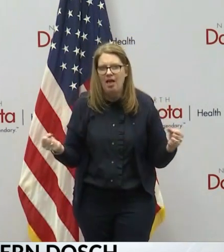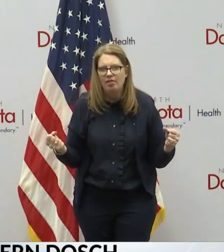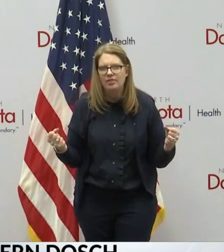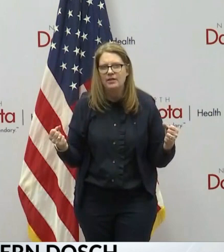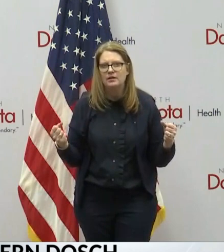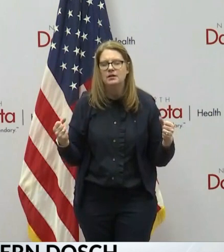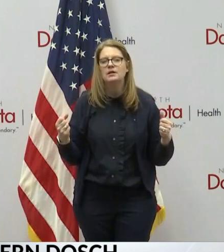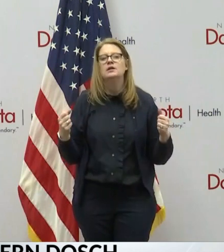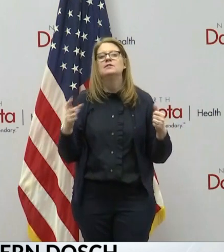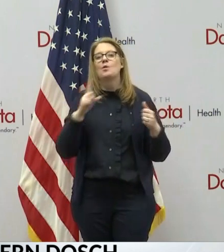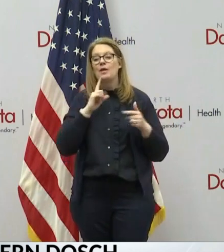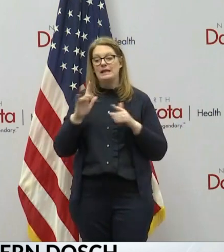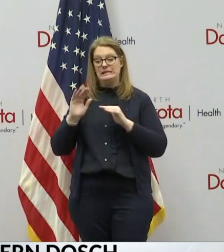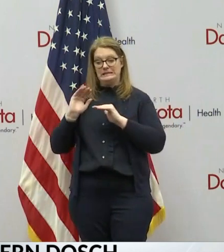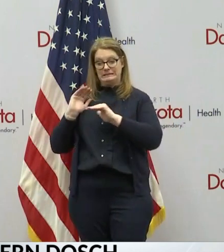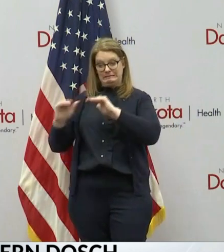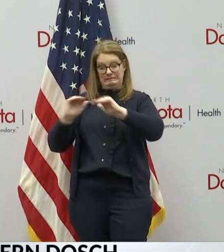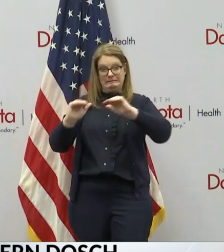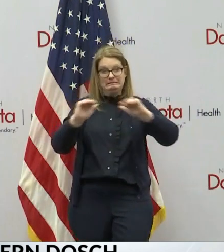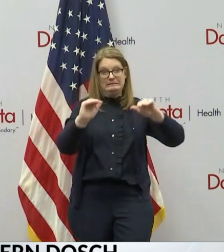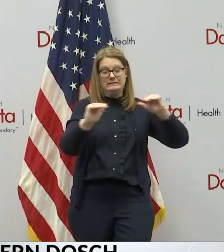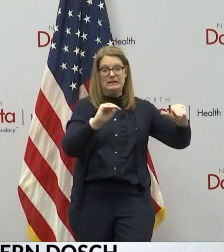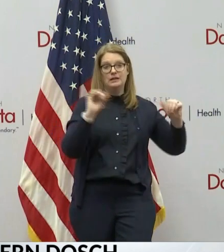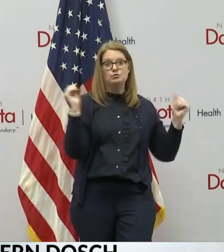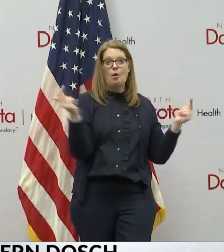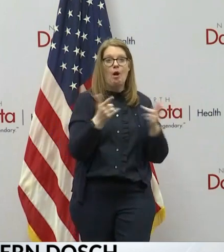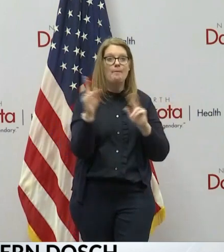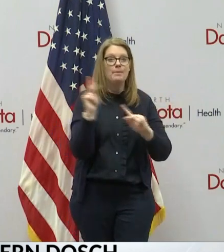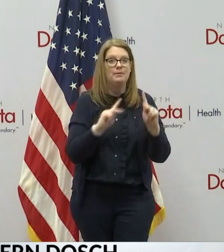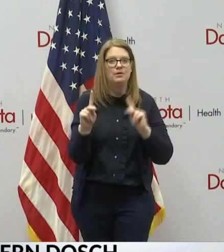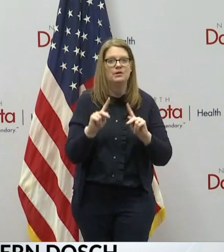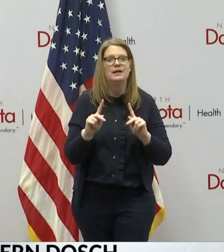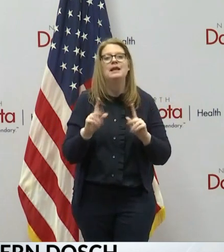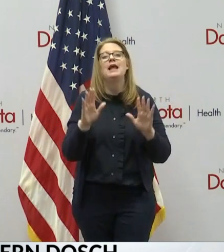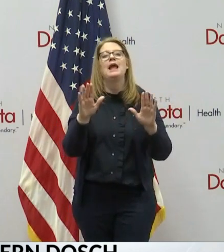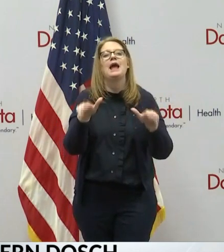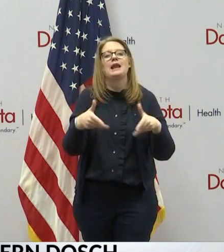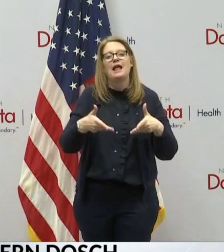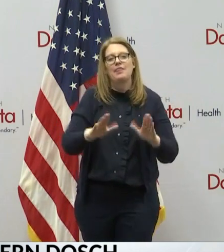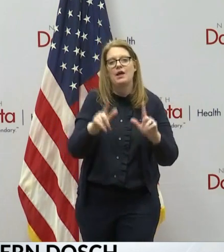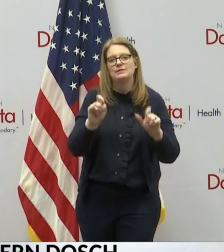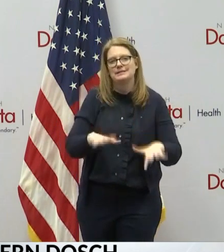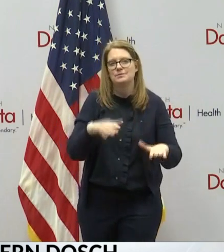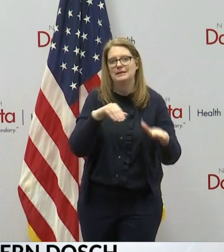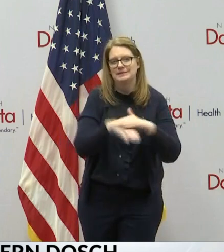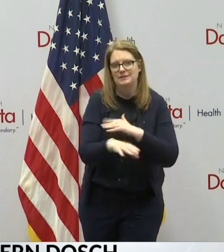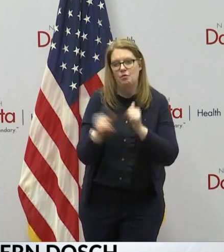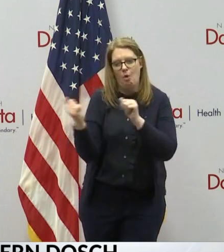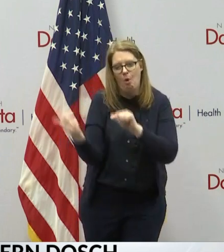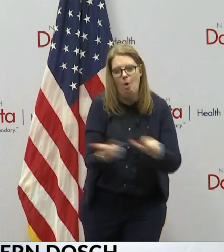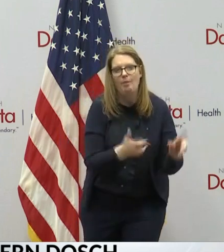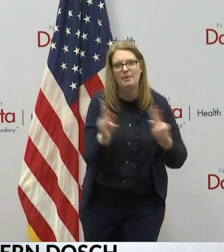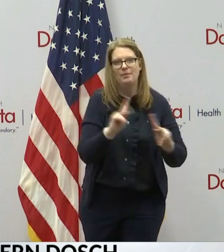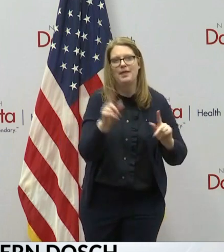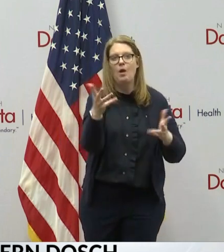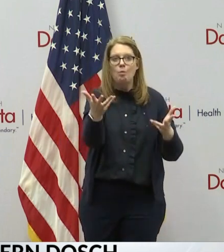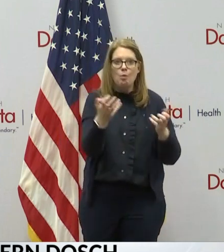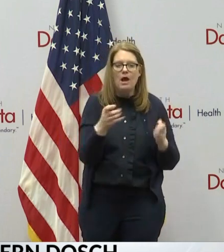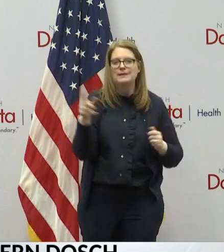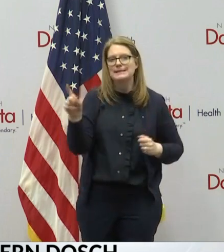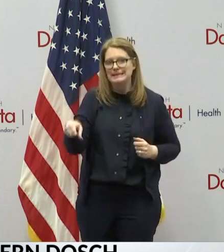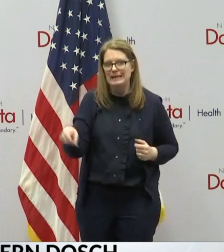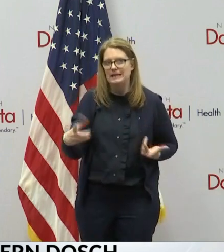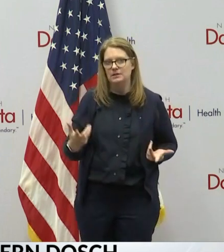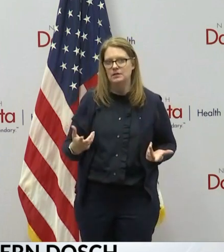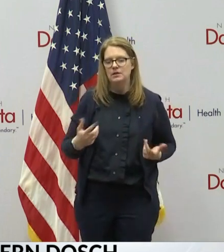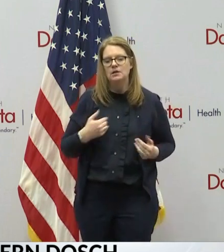to make that testing accessible for those that want it. I will tell you that working with the National